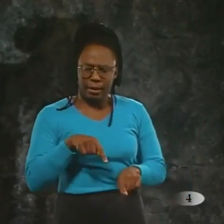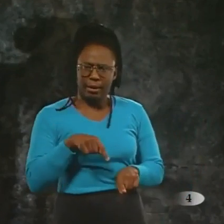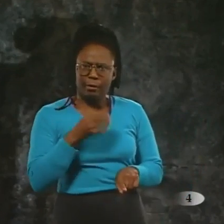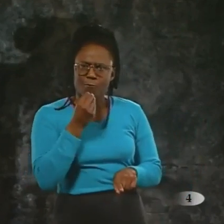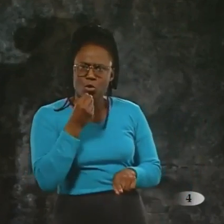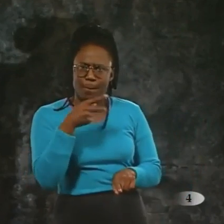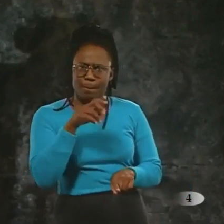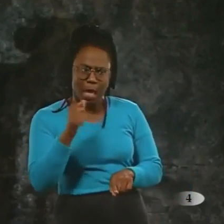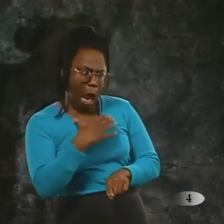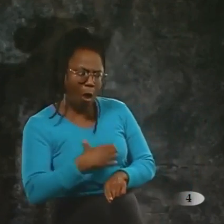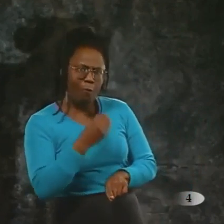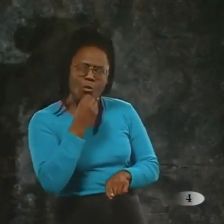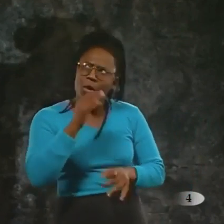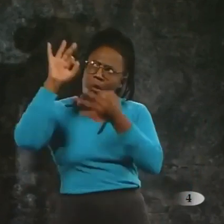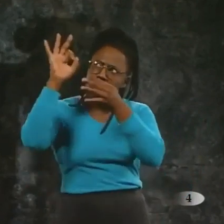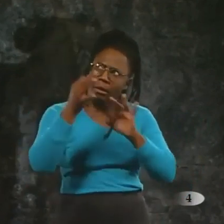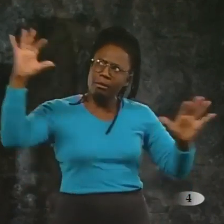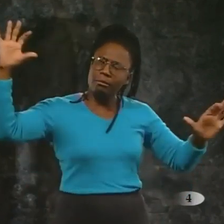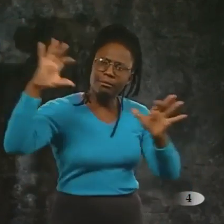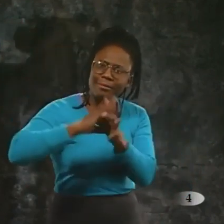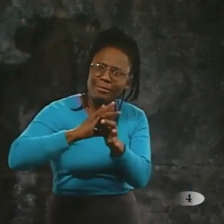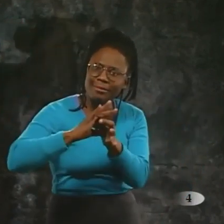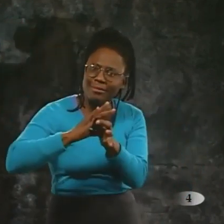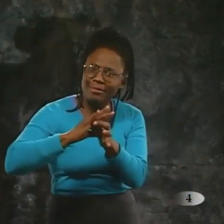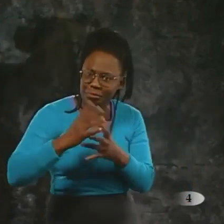Once they see that shape, they connect it to something.